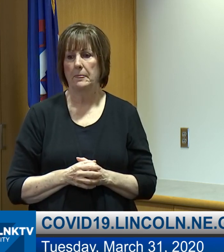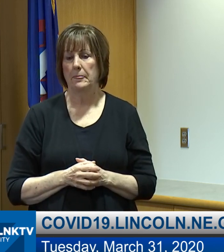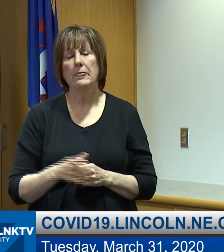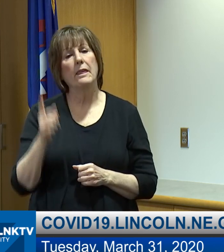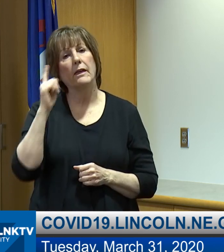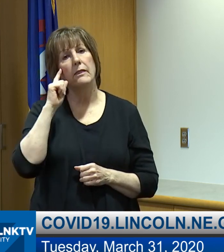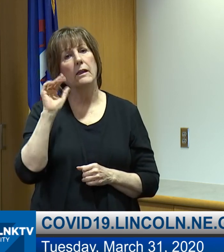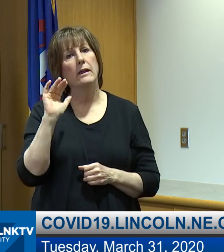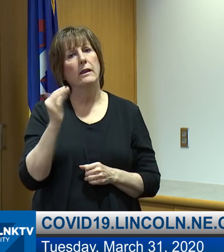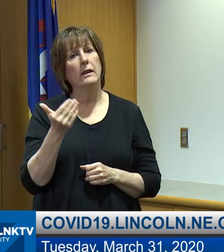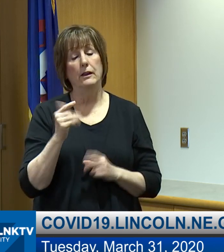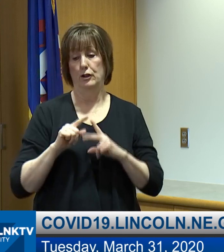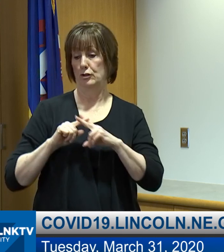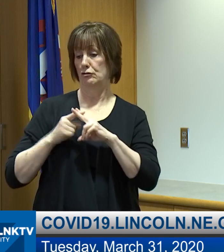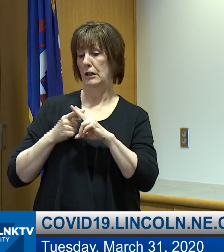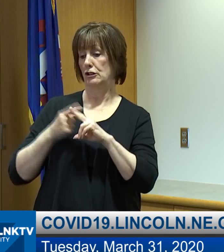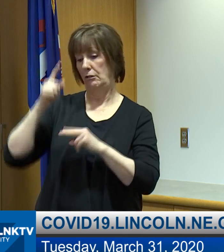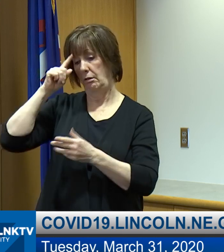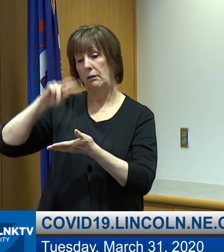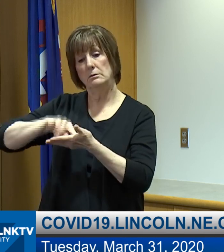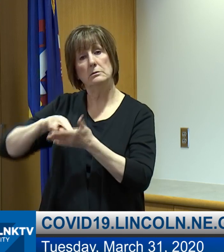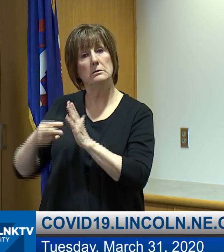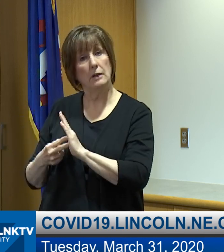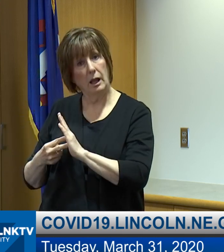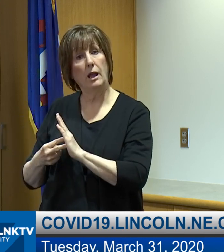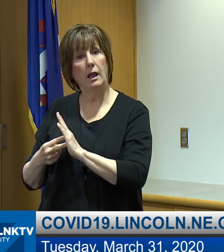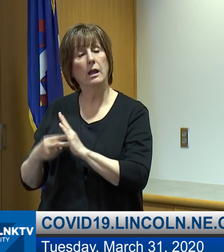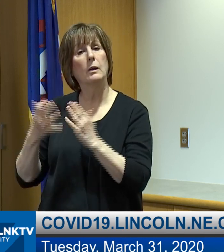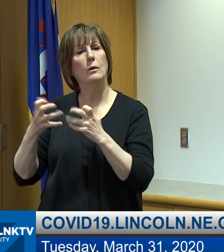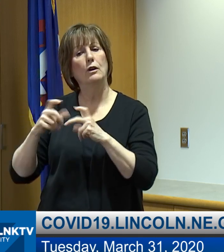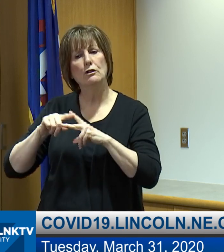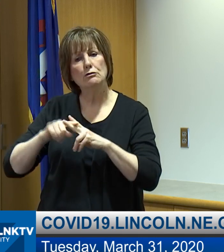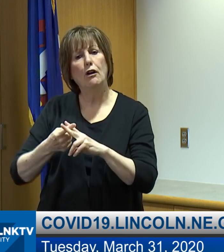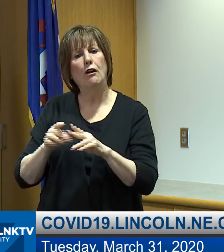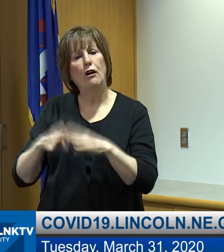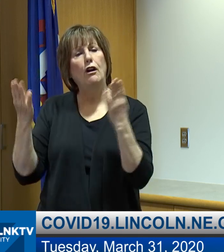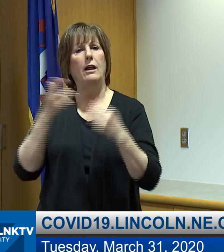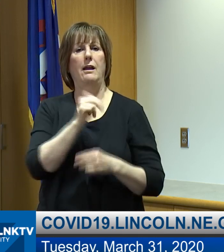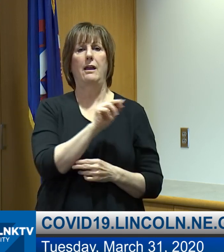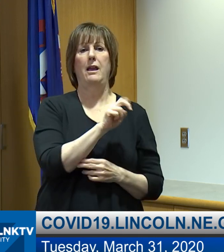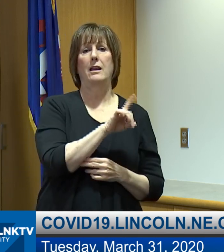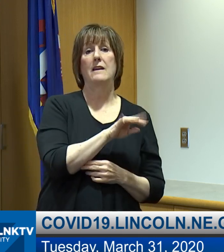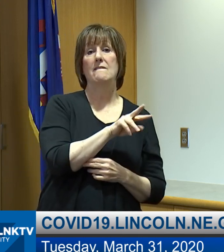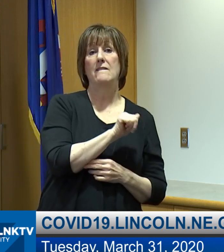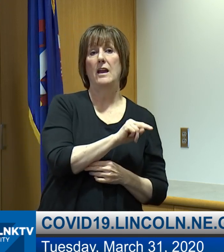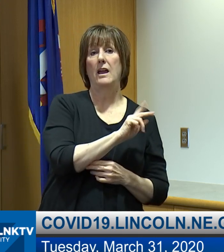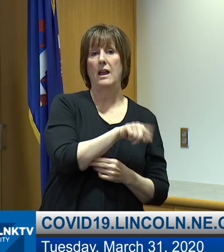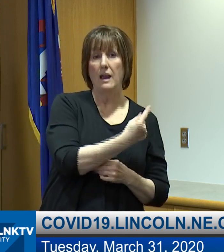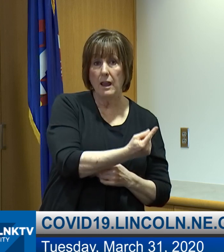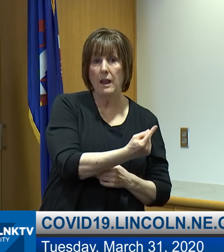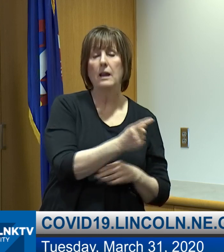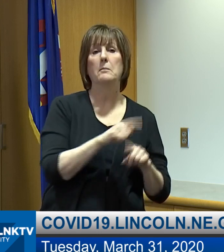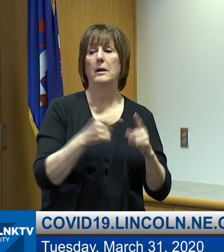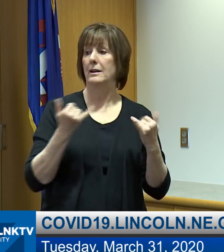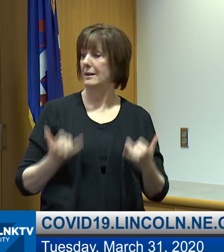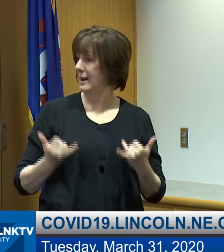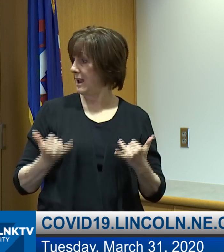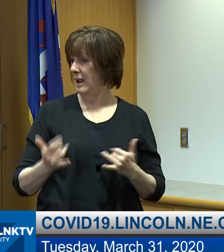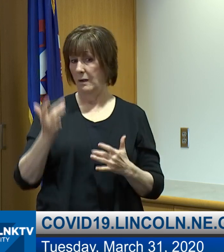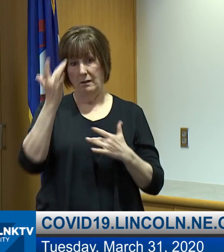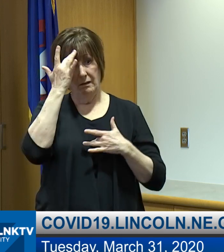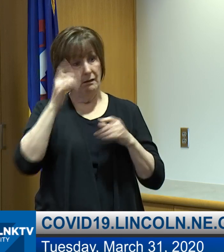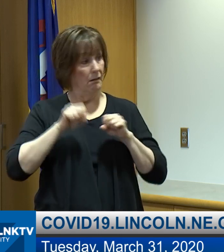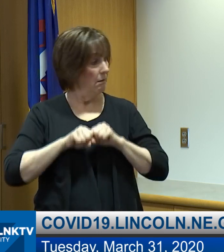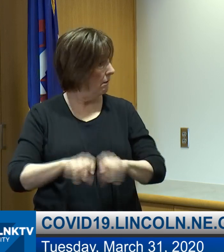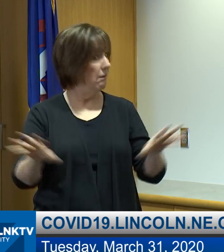I think the original intent was to start off with just handy van. However, with this pandemic, we